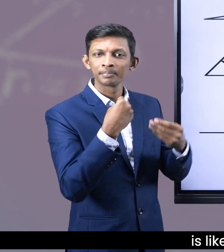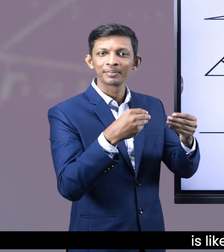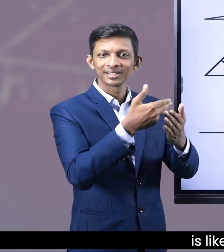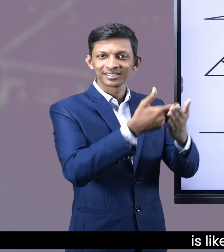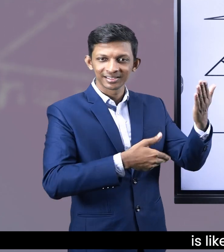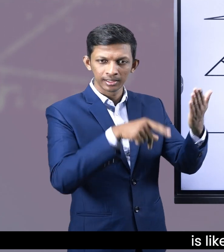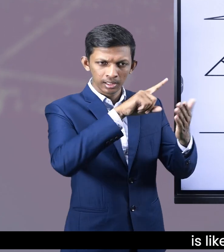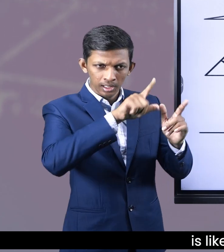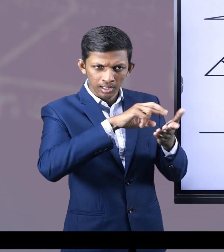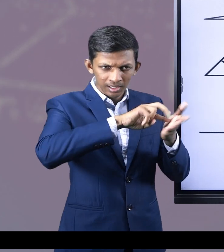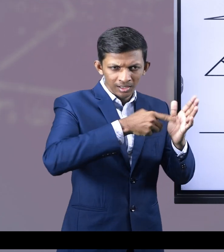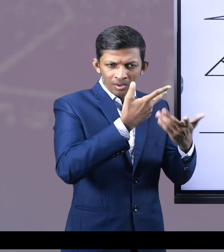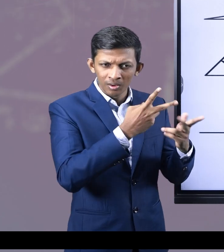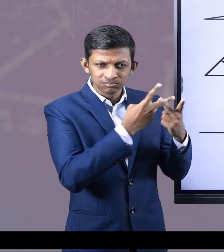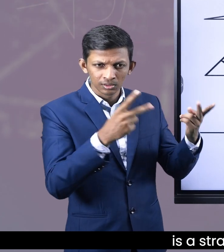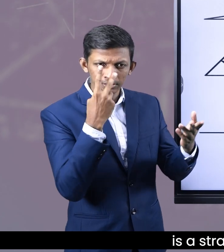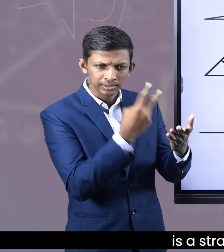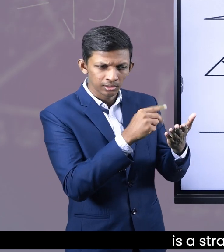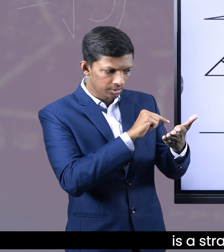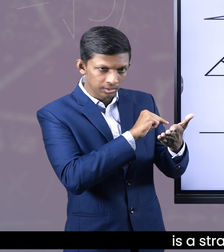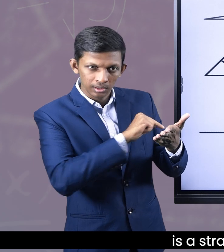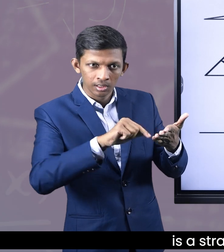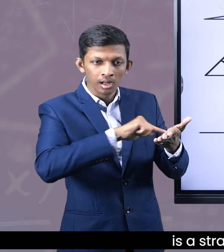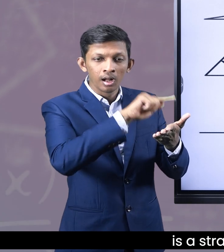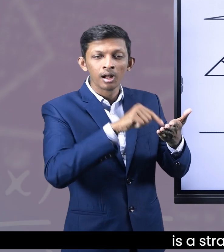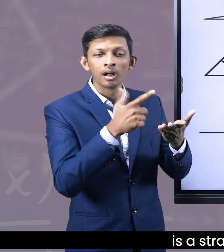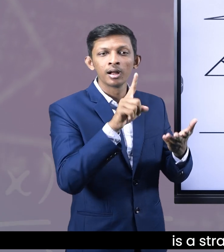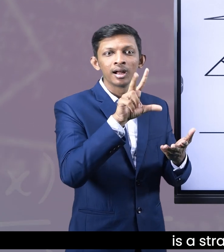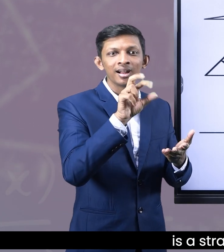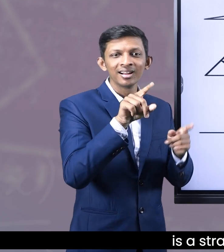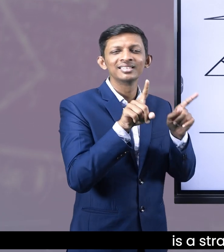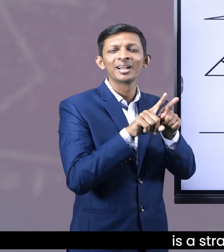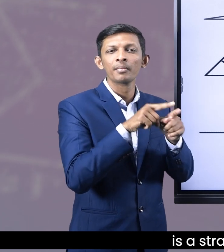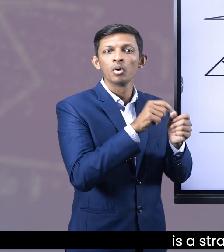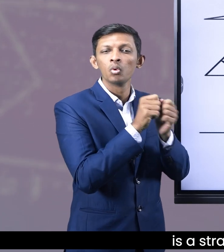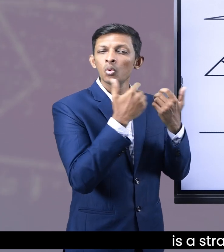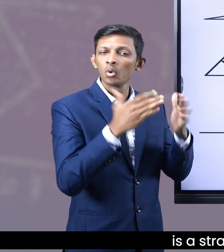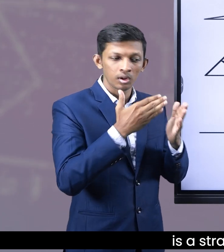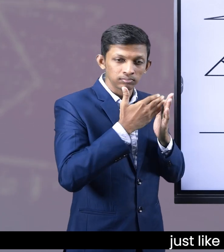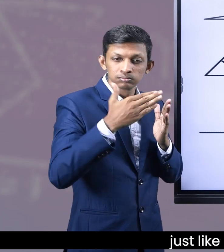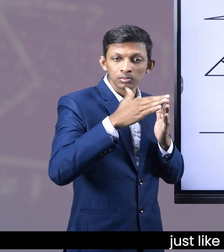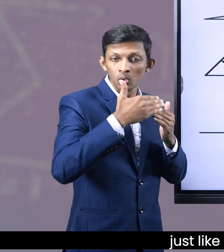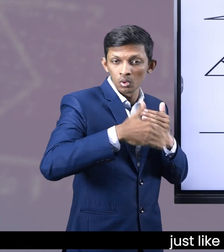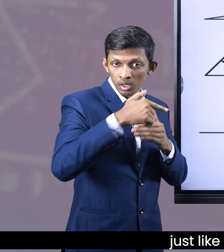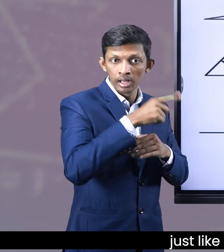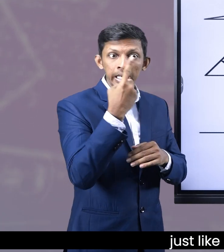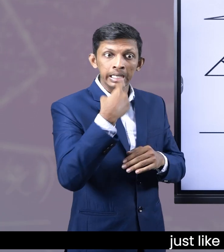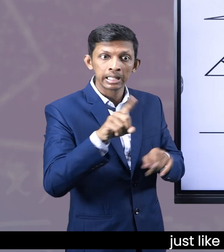paper, while a line is a straight path without any ends, just like a road that goes on